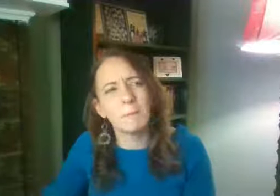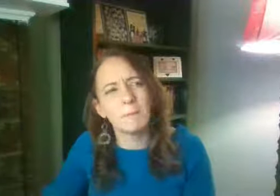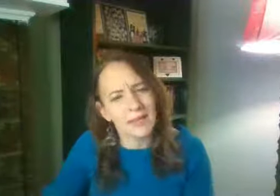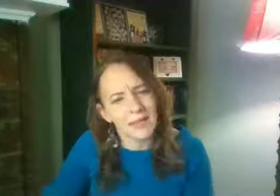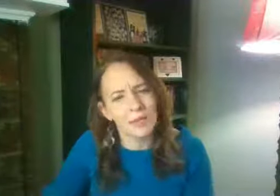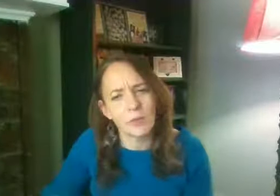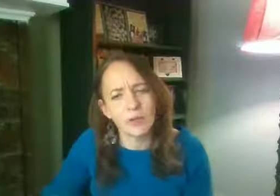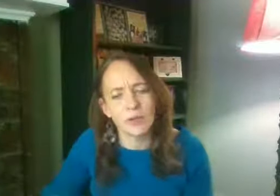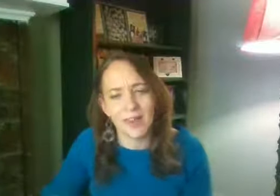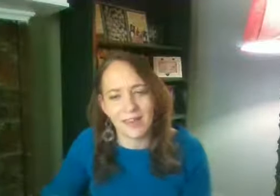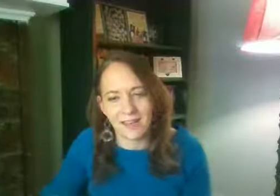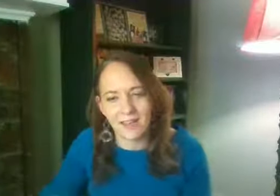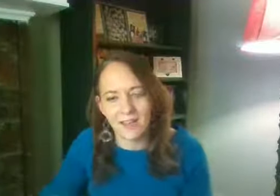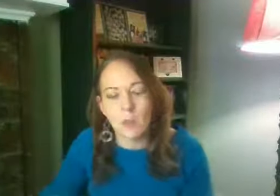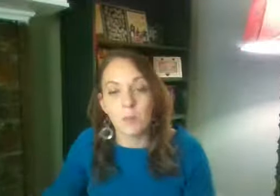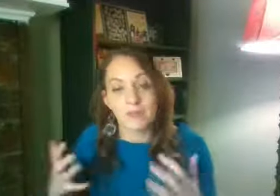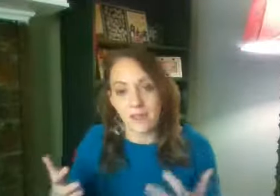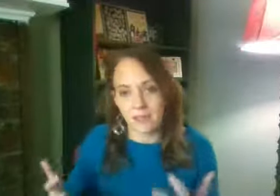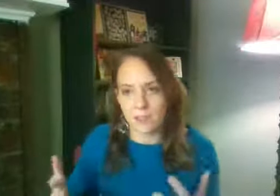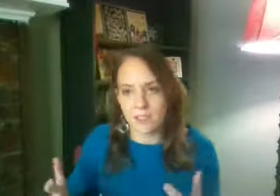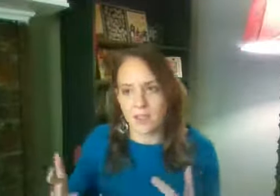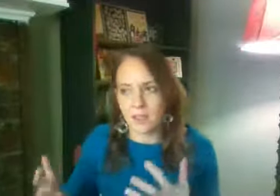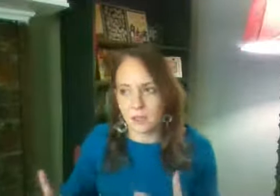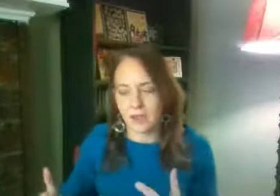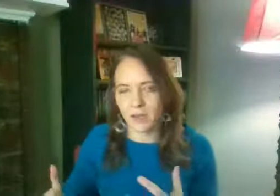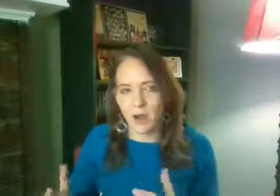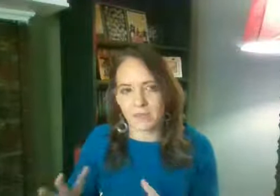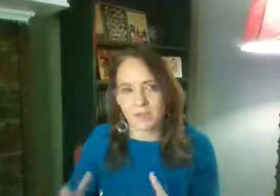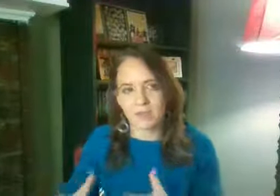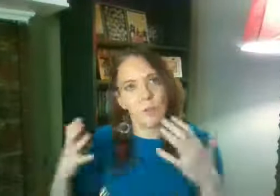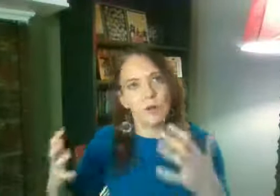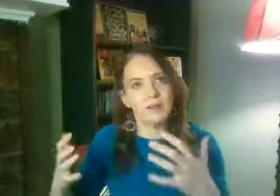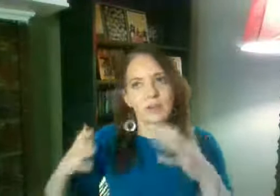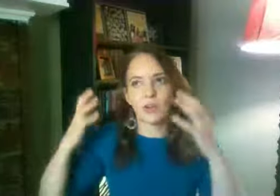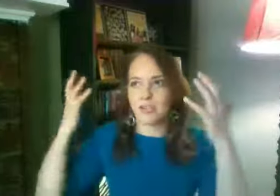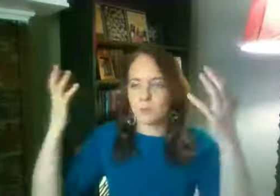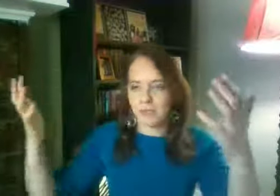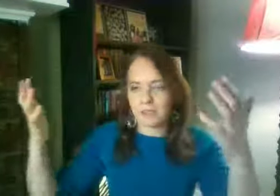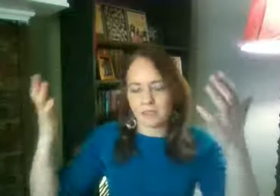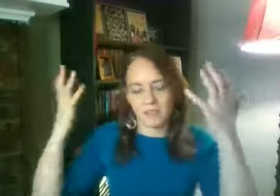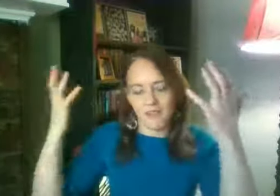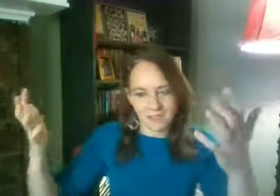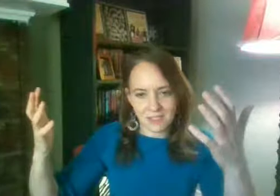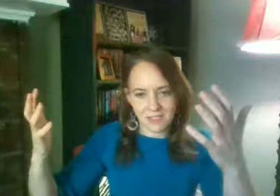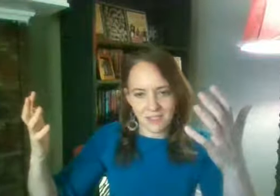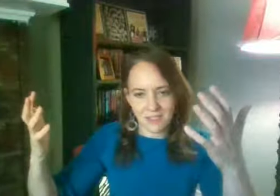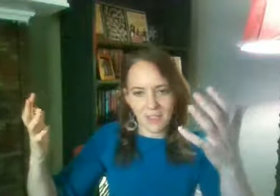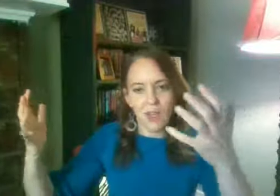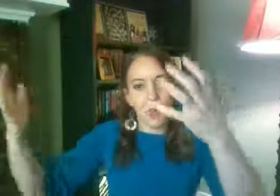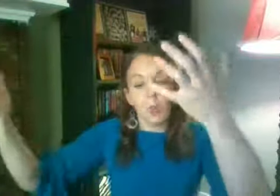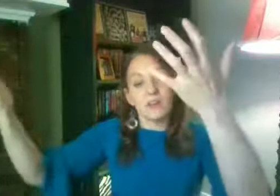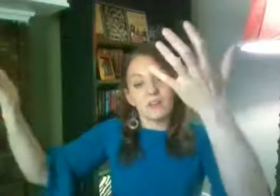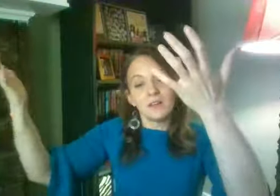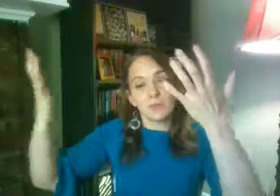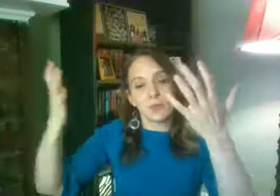will make it, he will create it. But in sign language, the idea I'm trying to get across is the one who creates peace in the heavens will